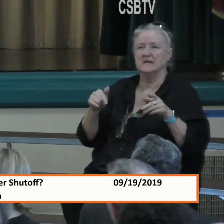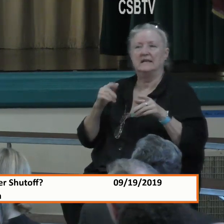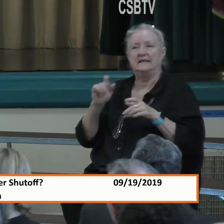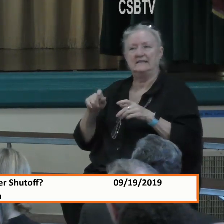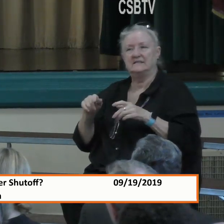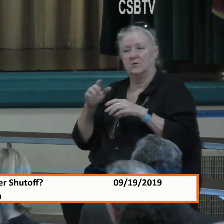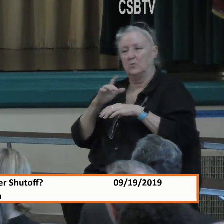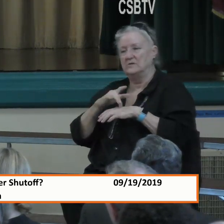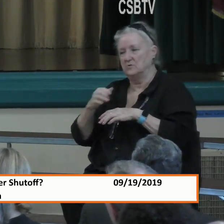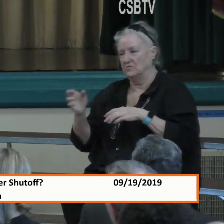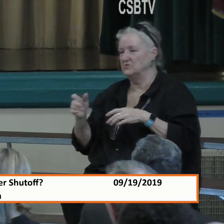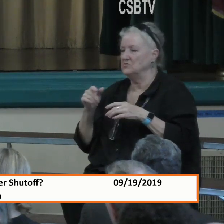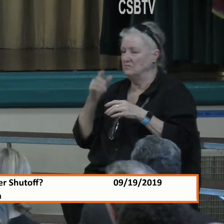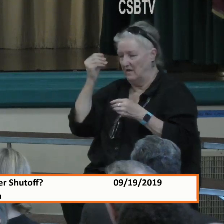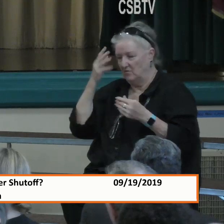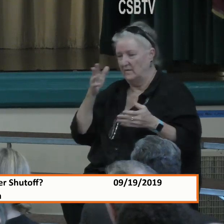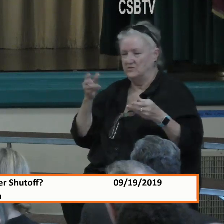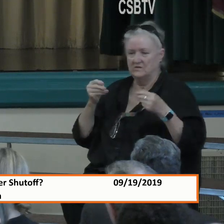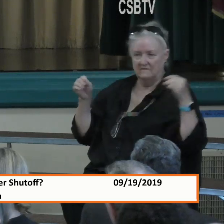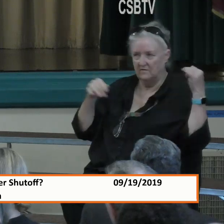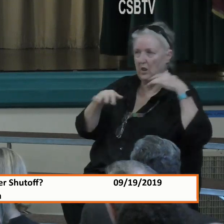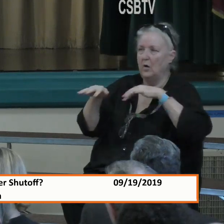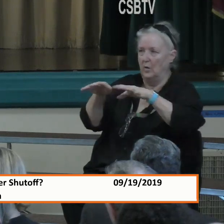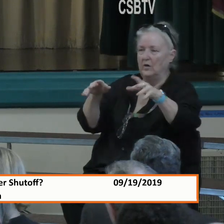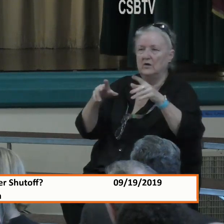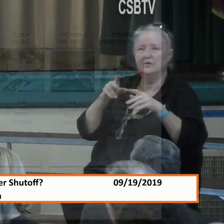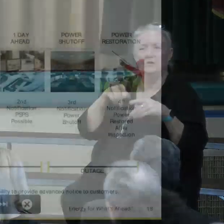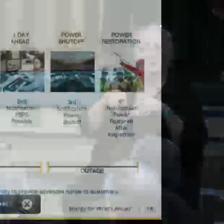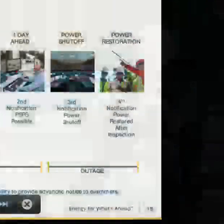information flowing during a PSPS.